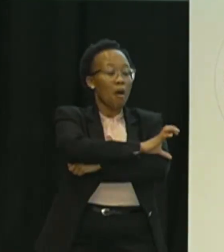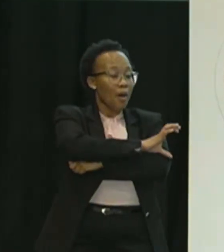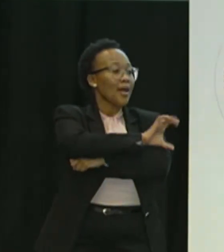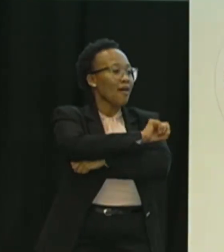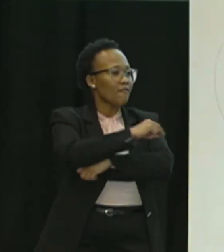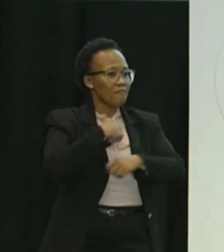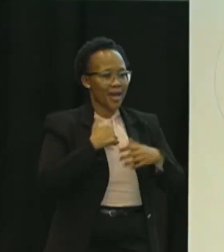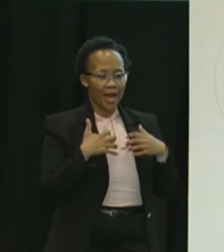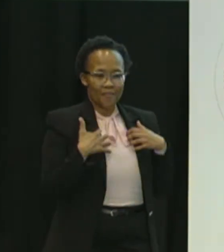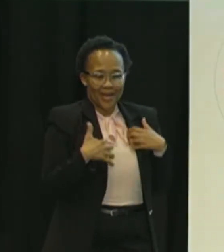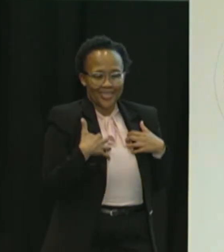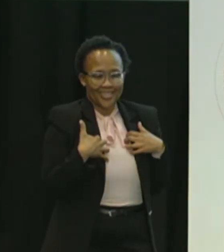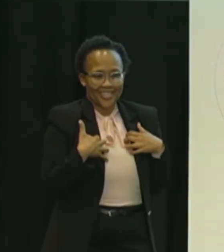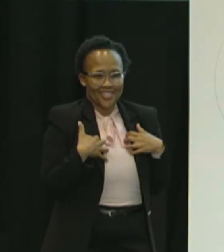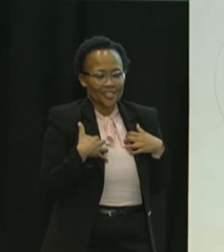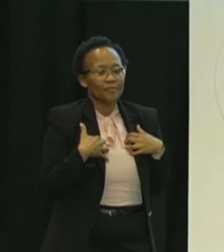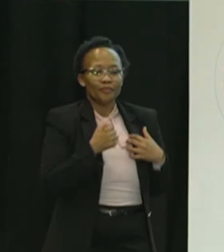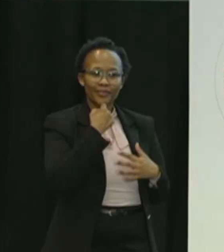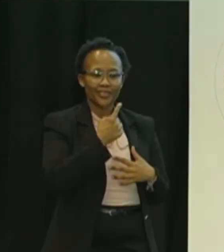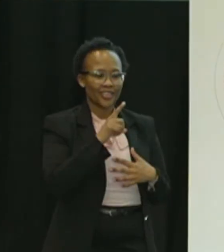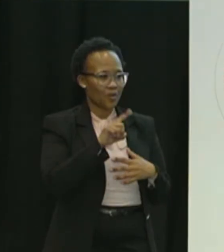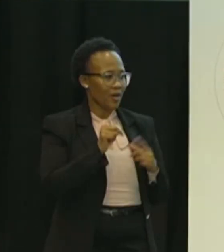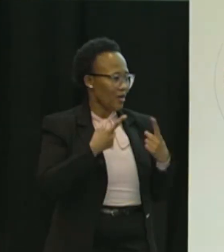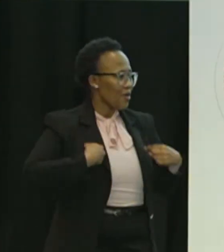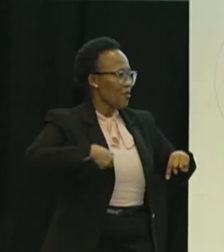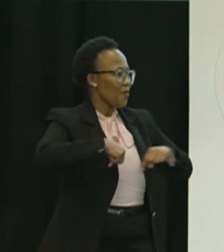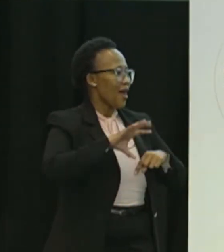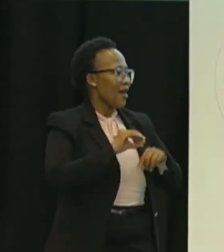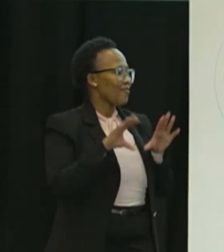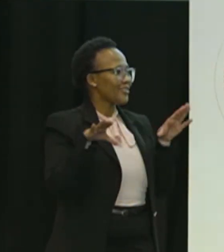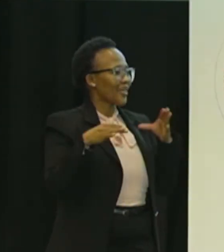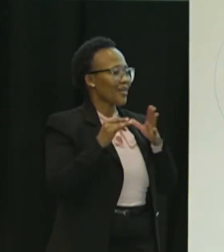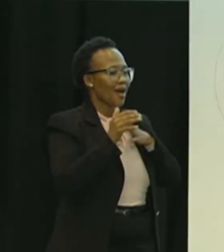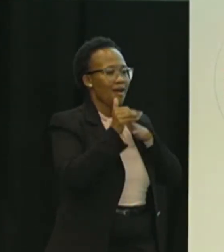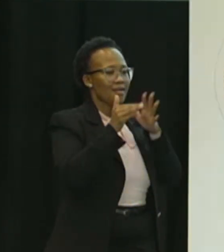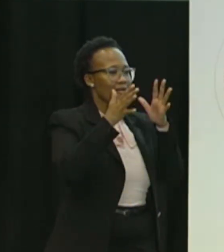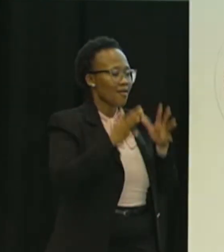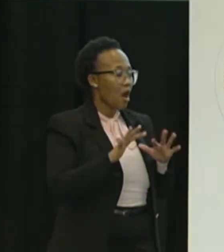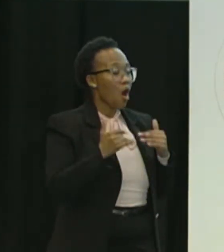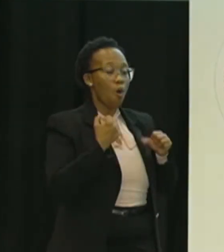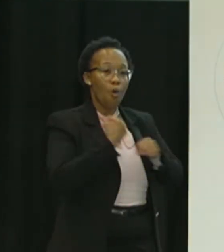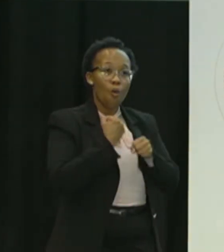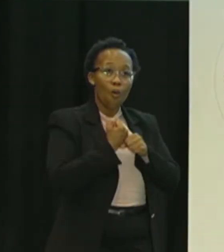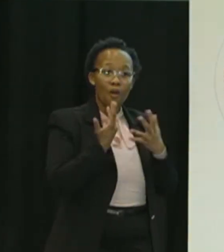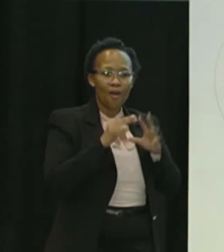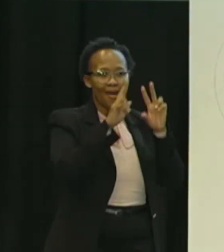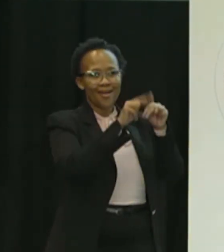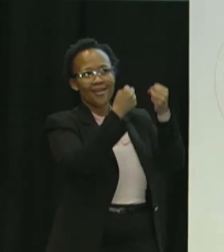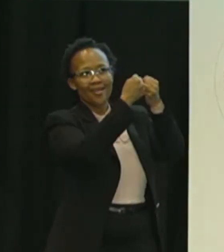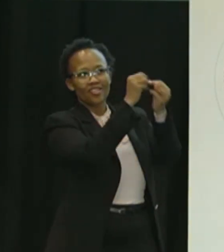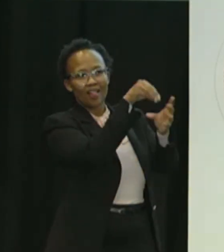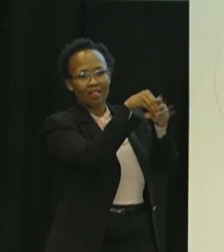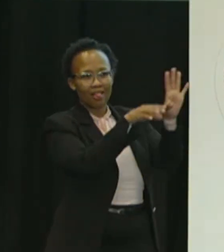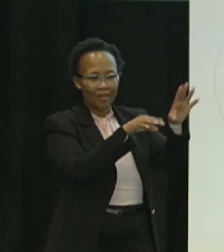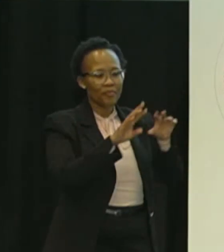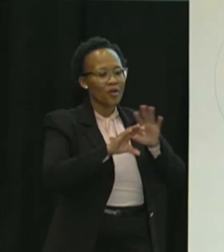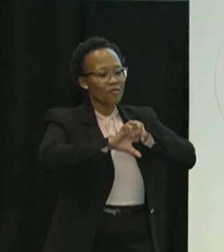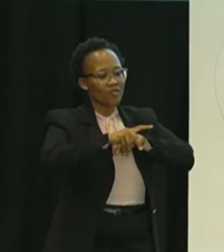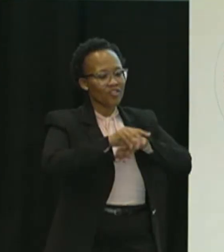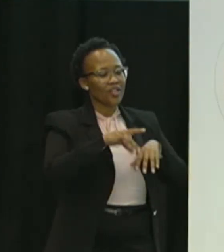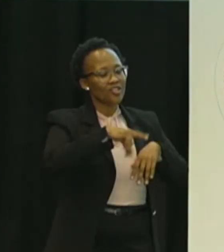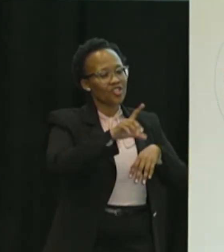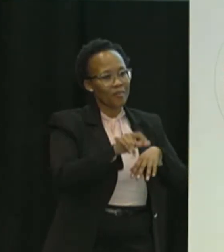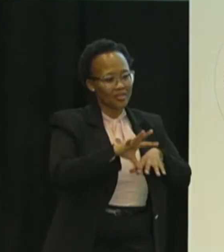in our midst, we also have sector leaders that are serving at national. We also have provincial chairpersons